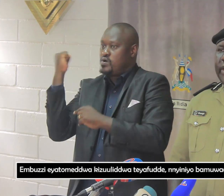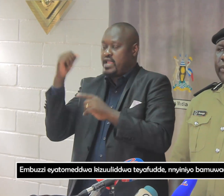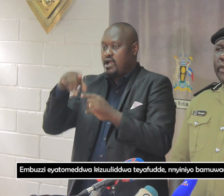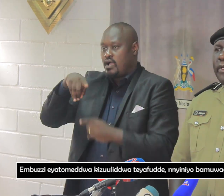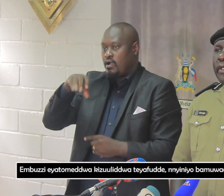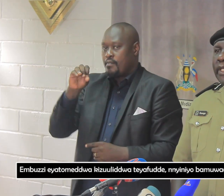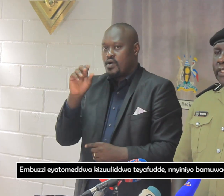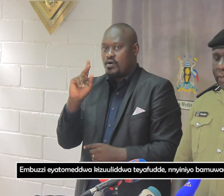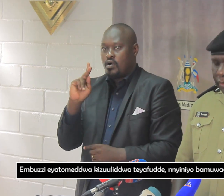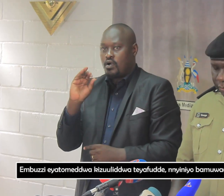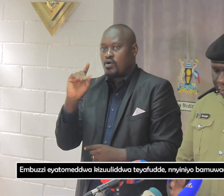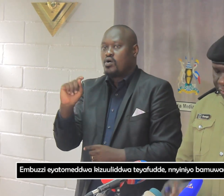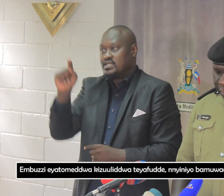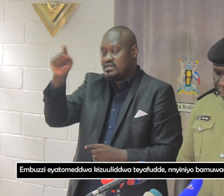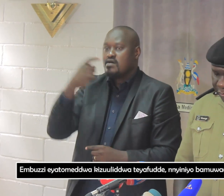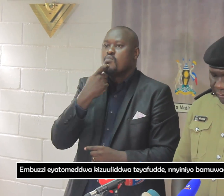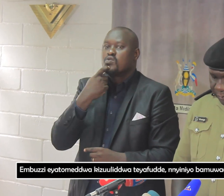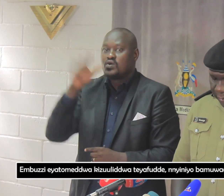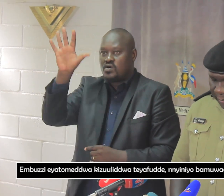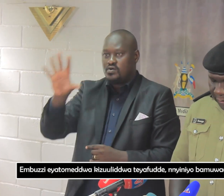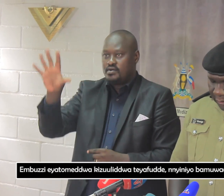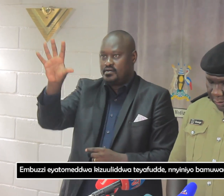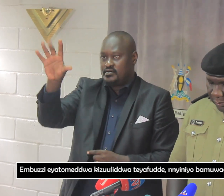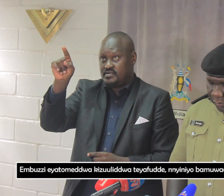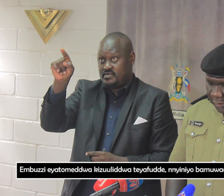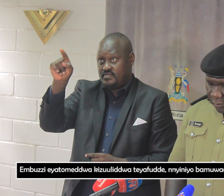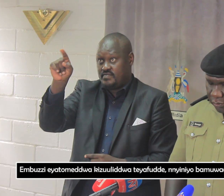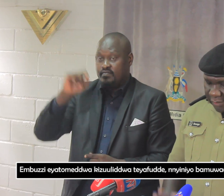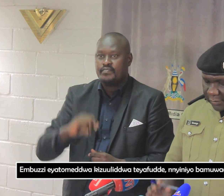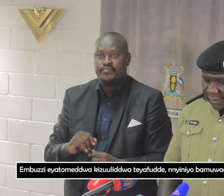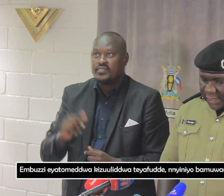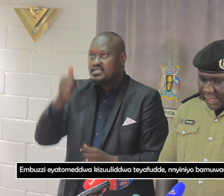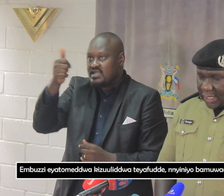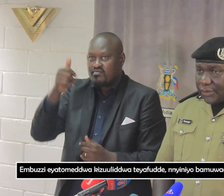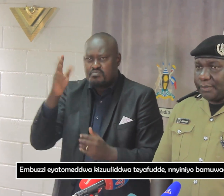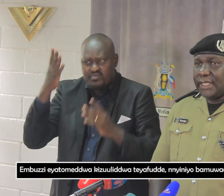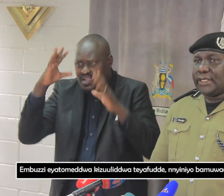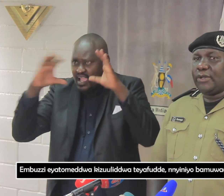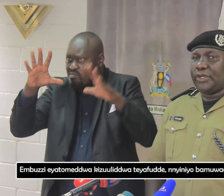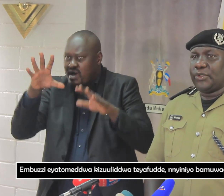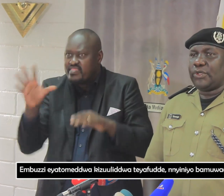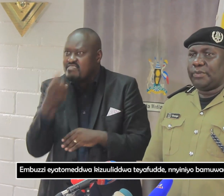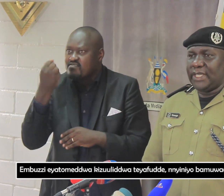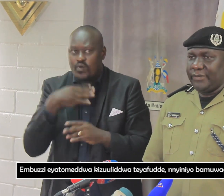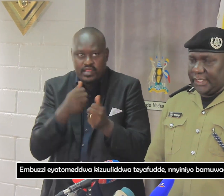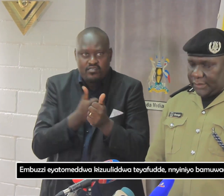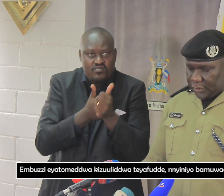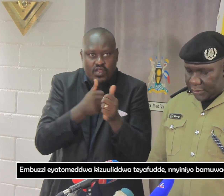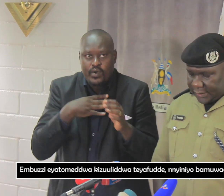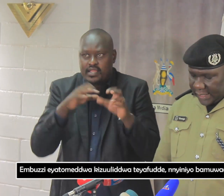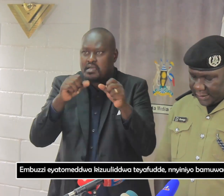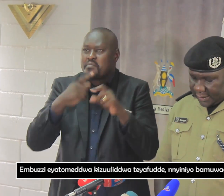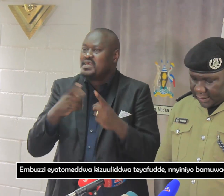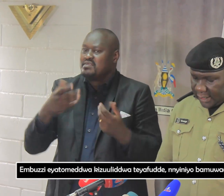in Amaru, that is Mount Moroto region, who were following their cows, but they were not observing